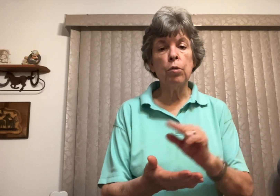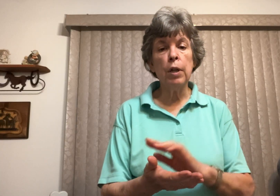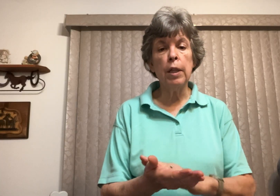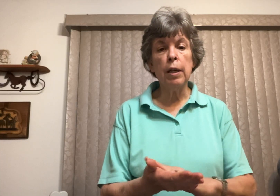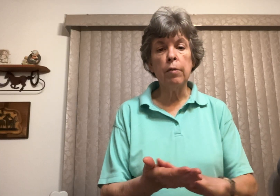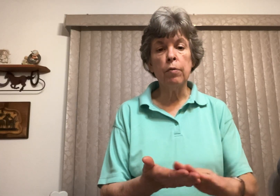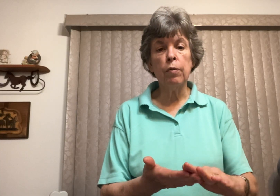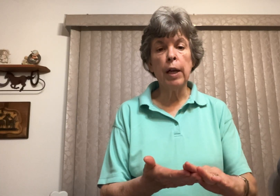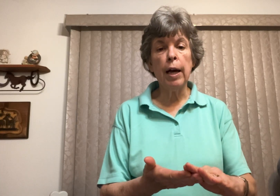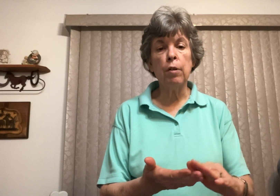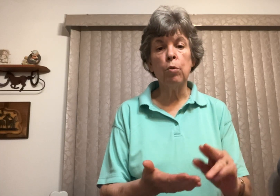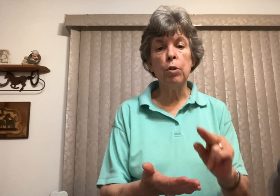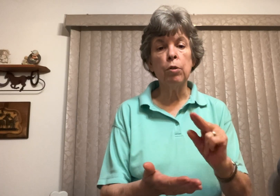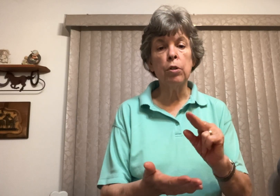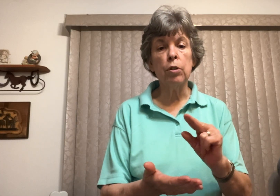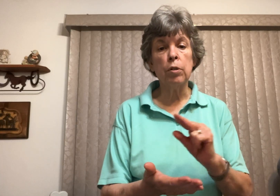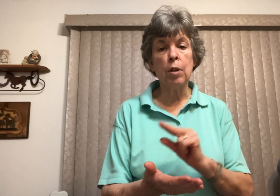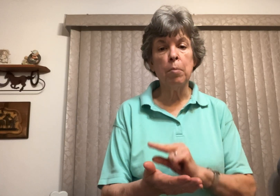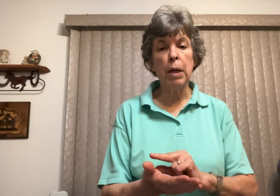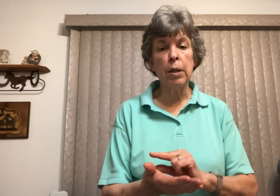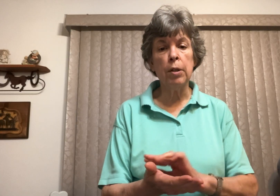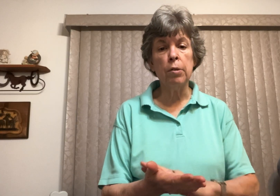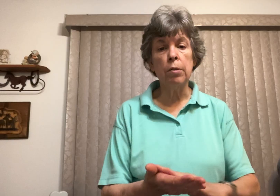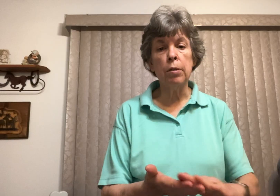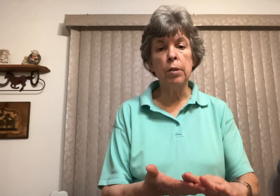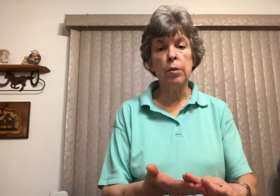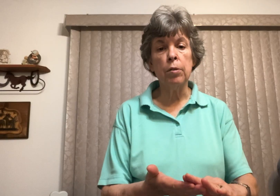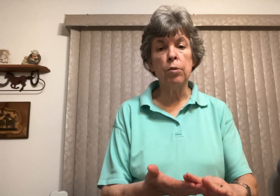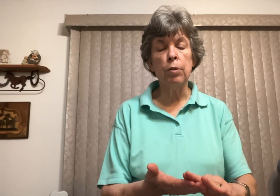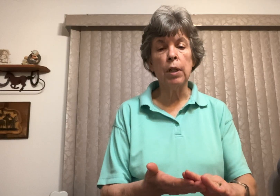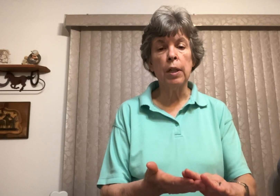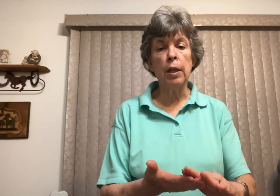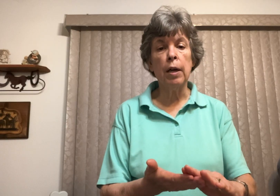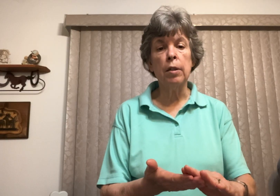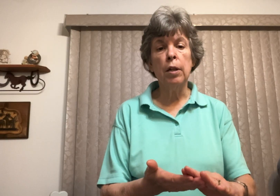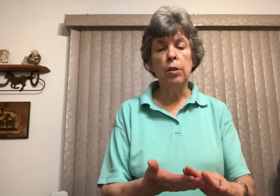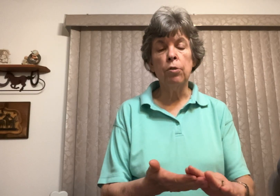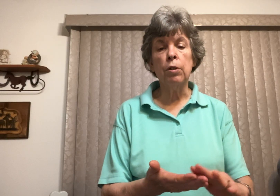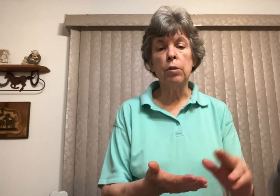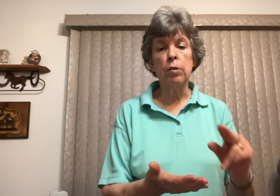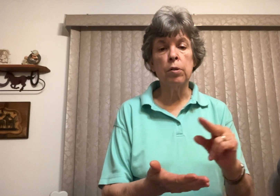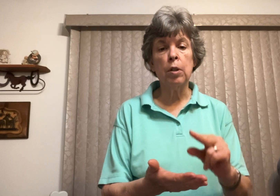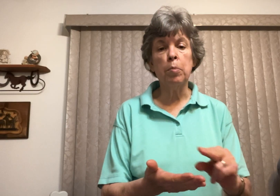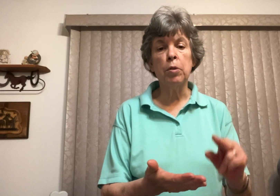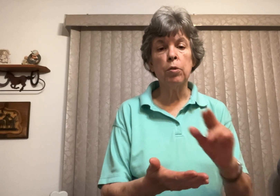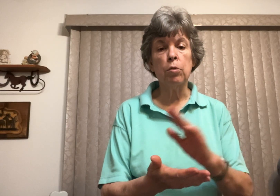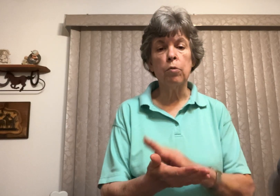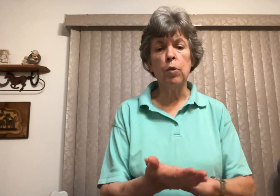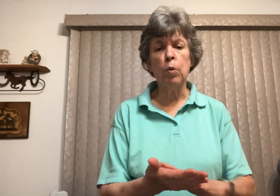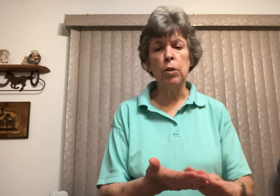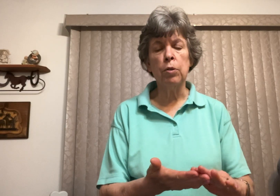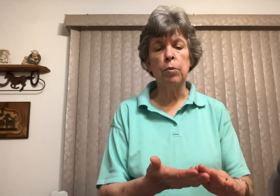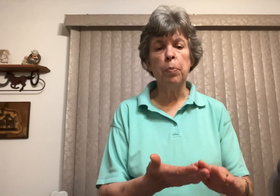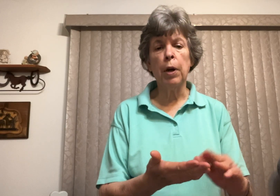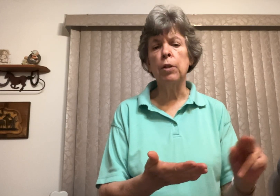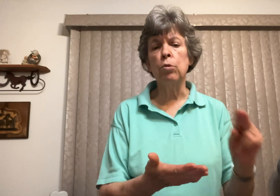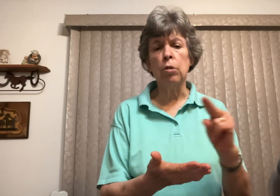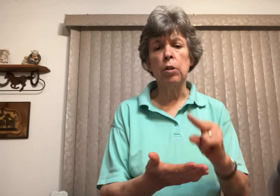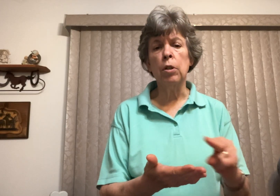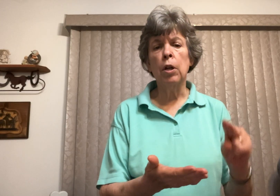and then flat, or you can just come back here and do it like that. You can skip the circle if you want to. I usually